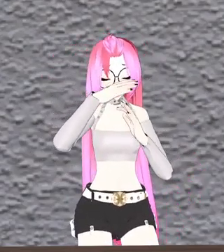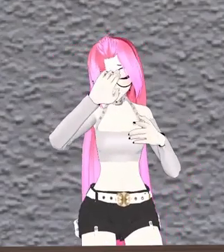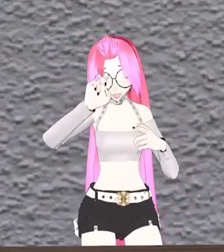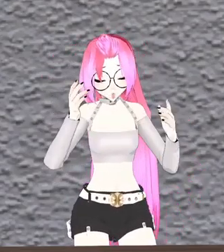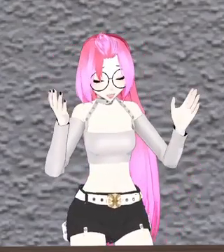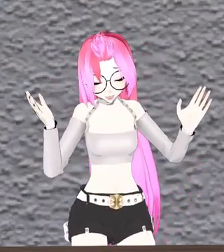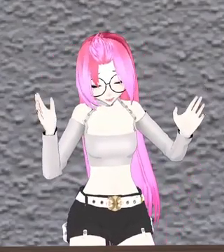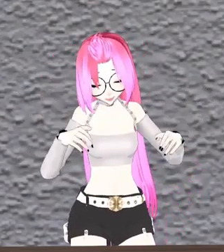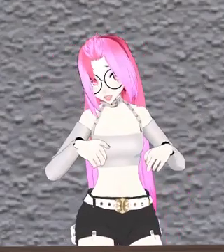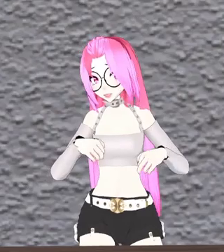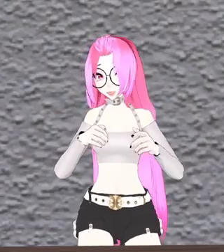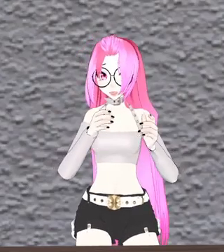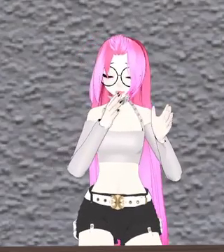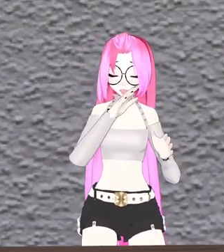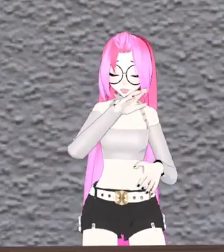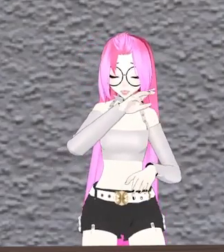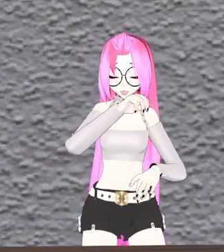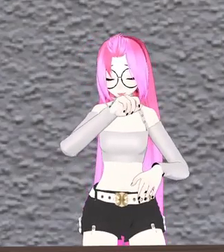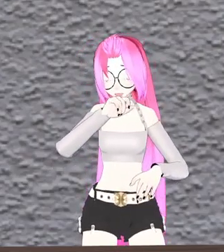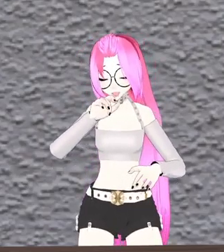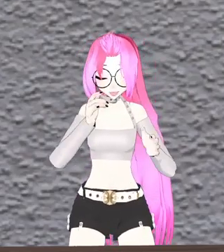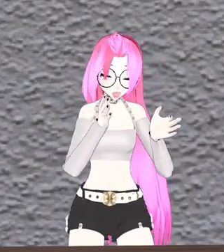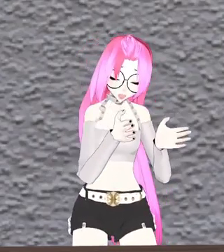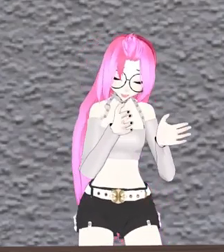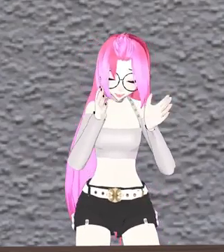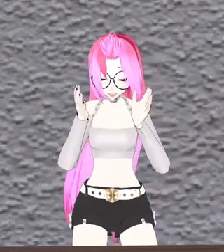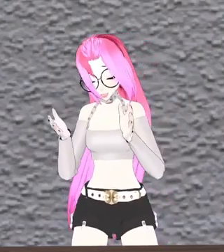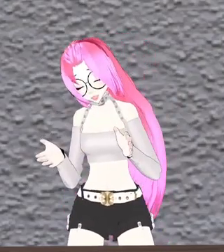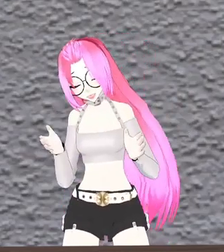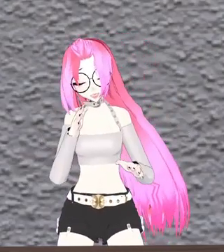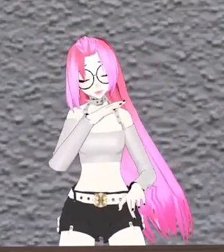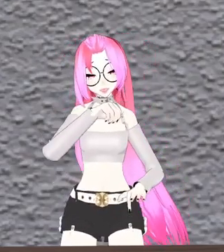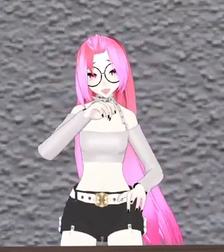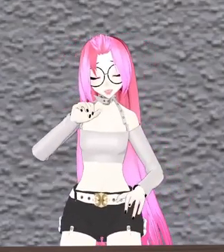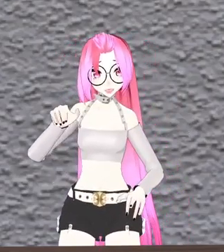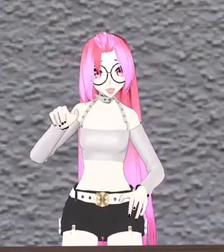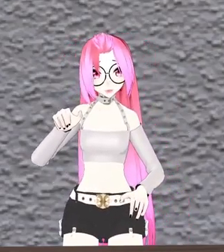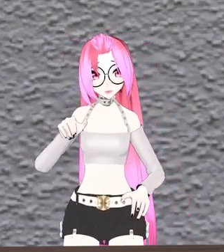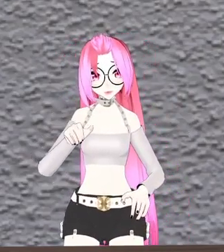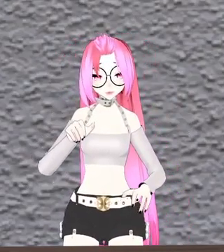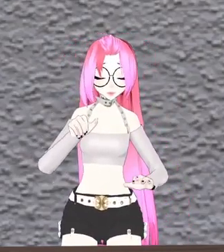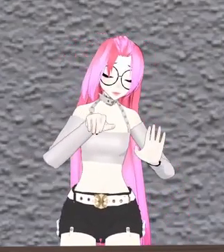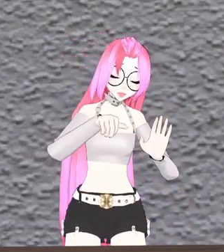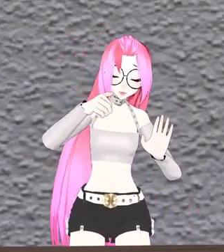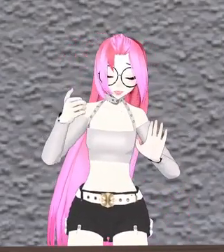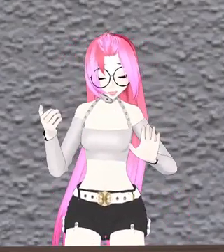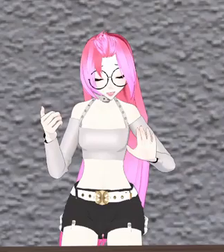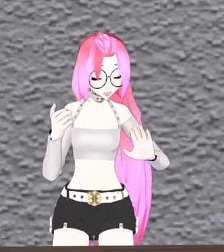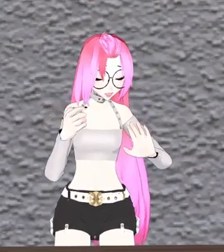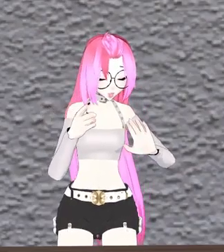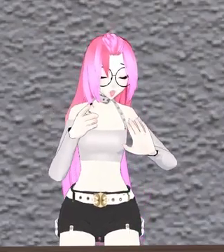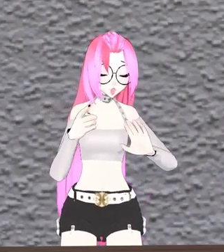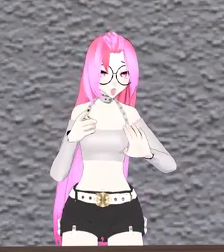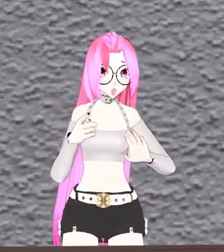monster, whatever, right? You're gonna say finger spell space finger spell. Another variation. Telling someone